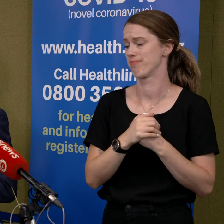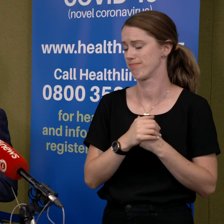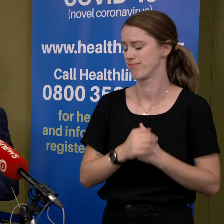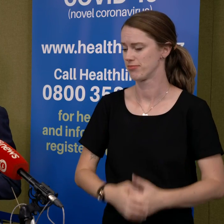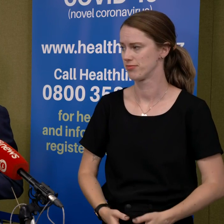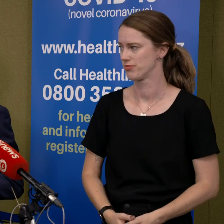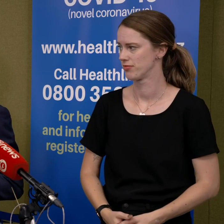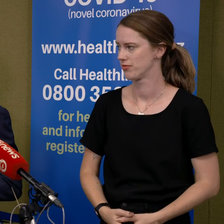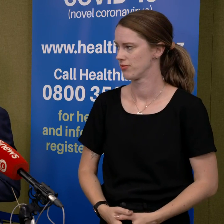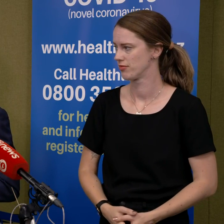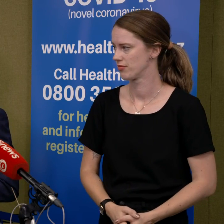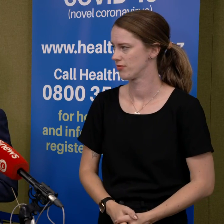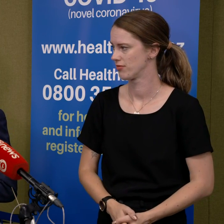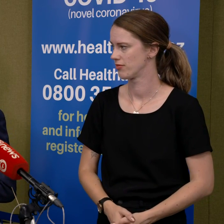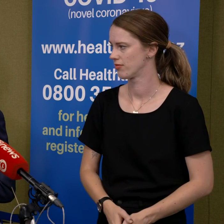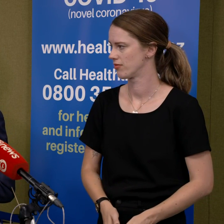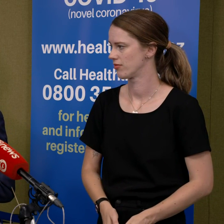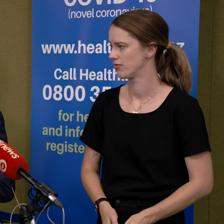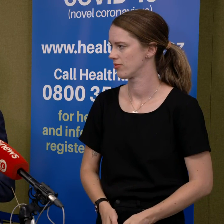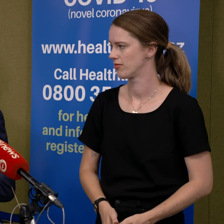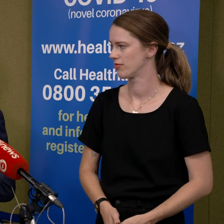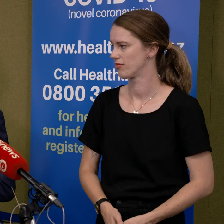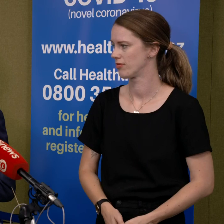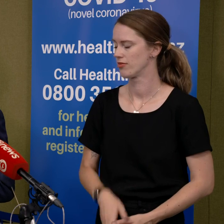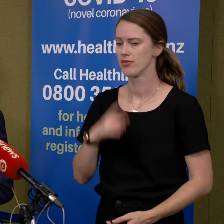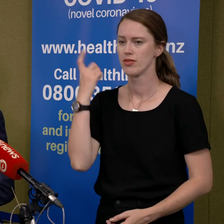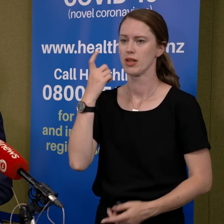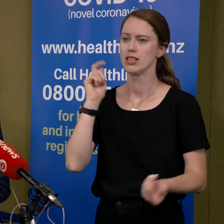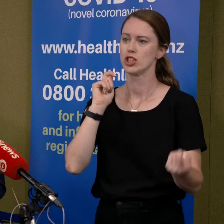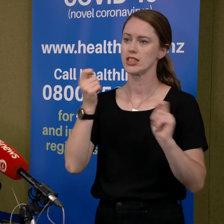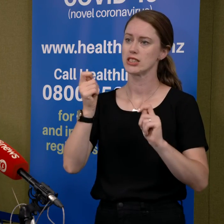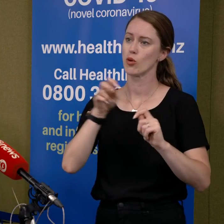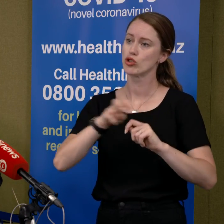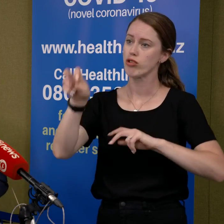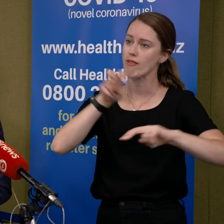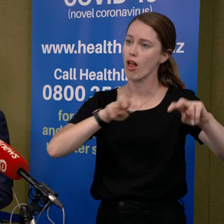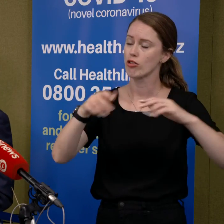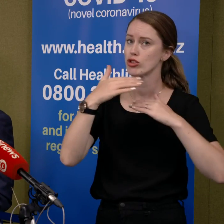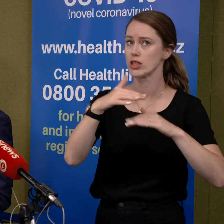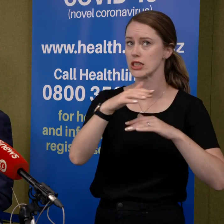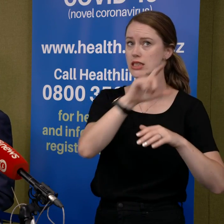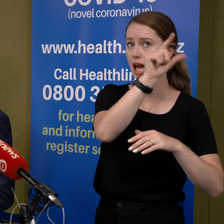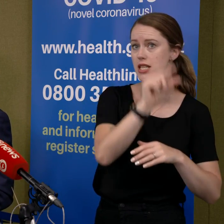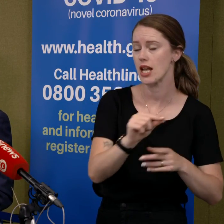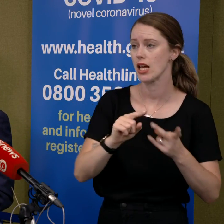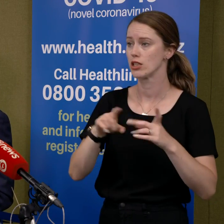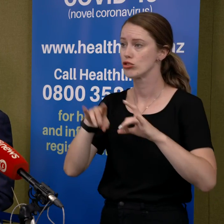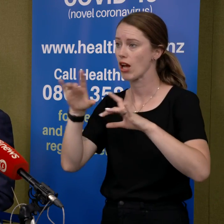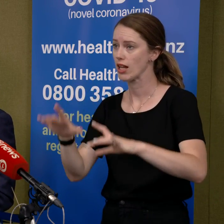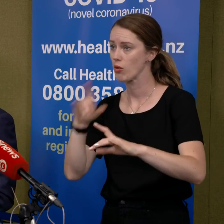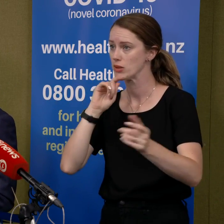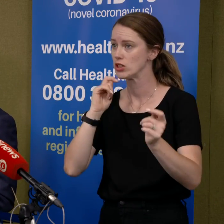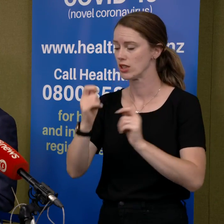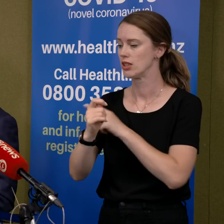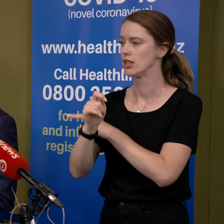disappointing. What if any changes are being considered for travel restrictions to leave Australia, EMEA? Yeah.